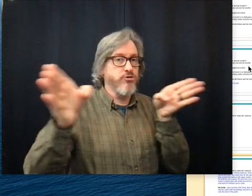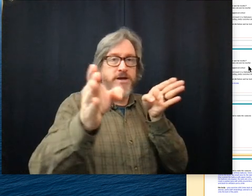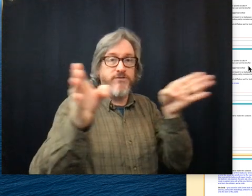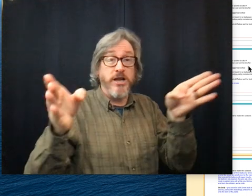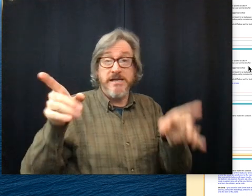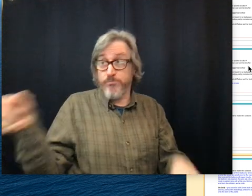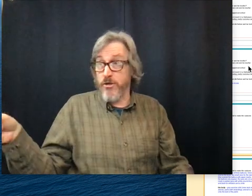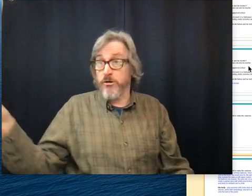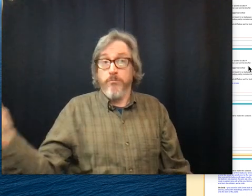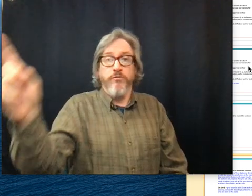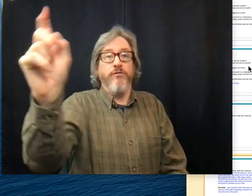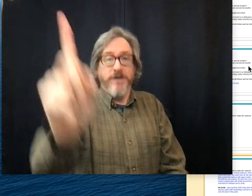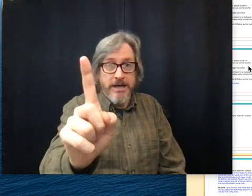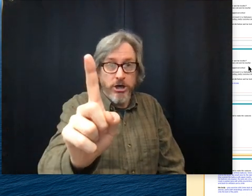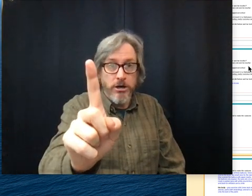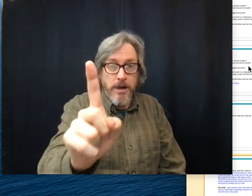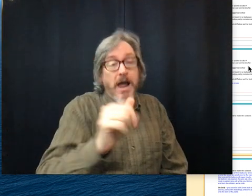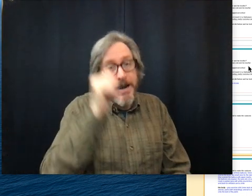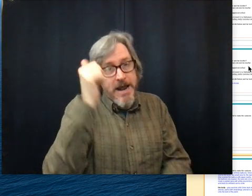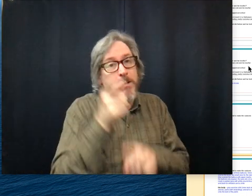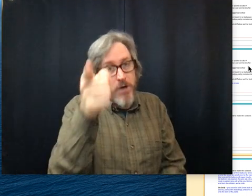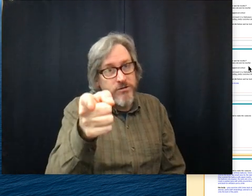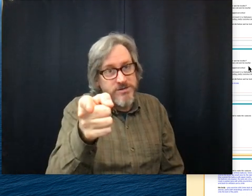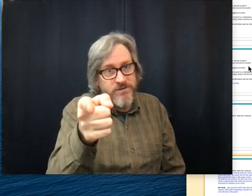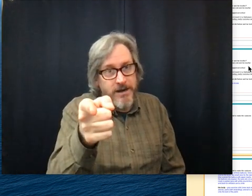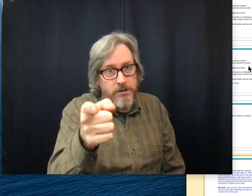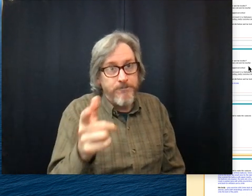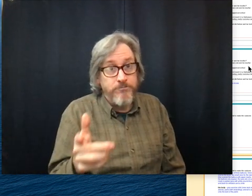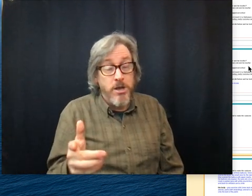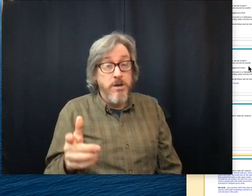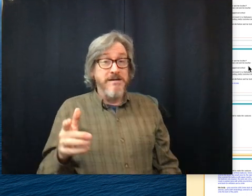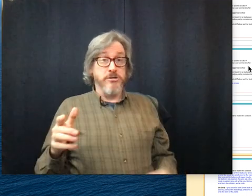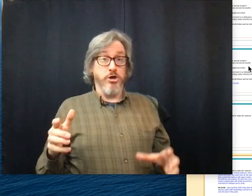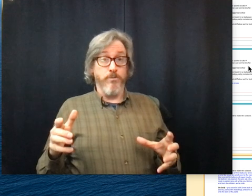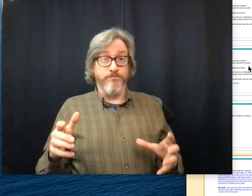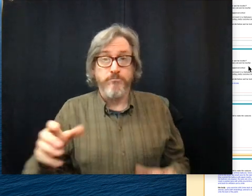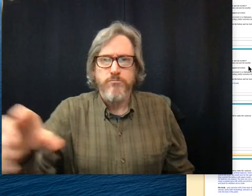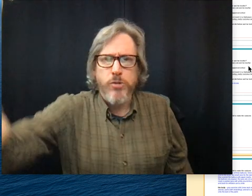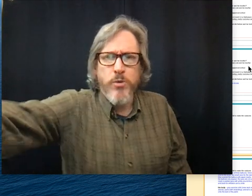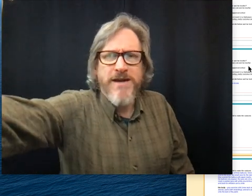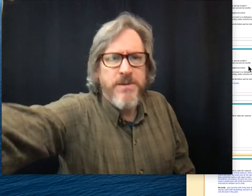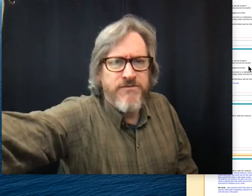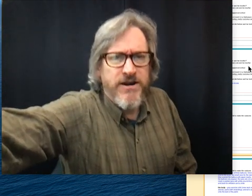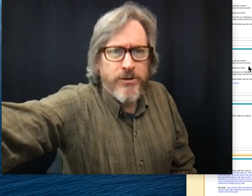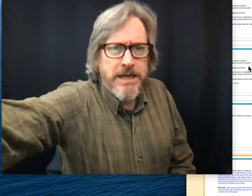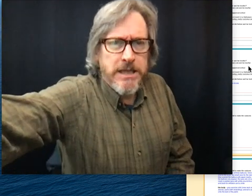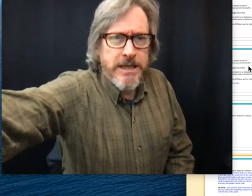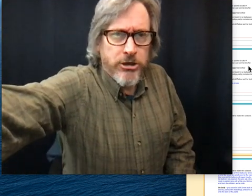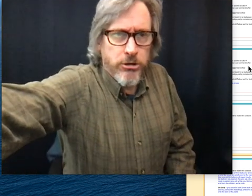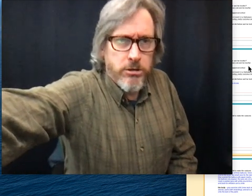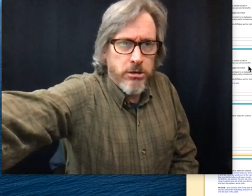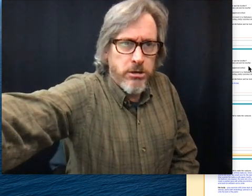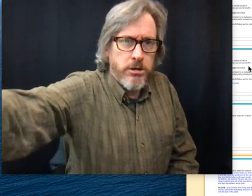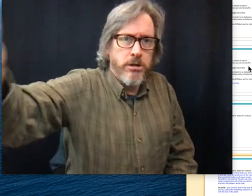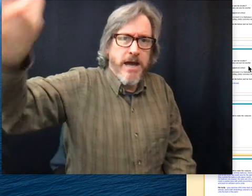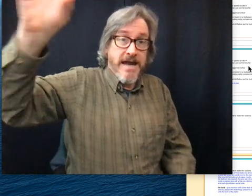They don't drift unless brother moved over here, and now my brother's over there. So we have to be very